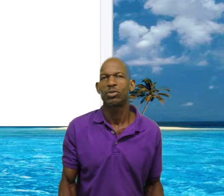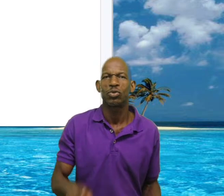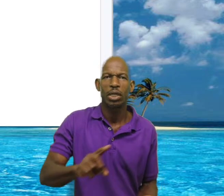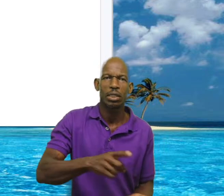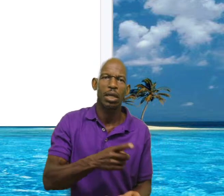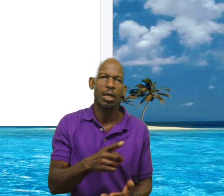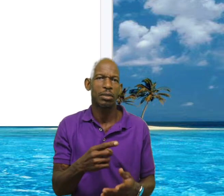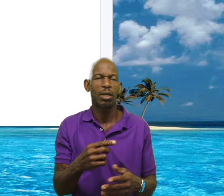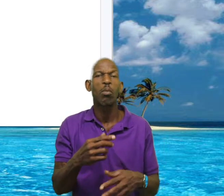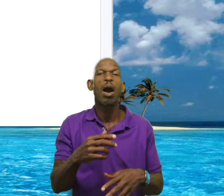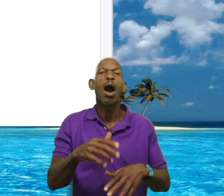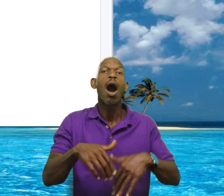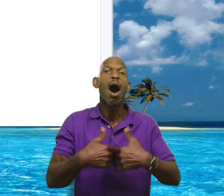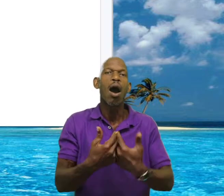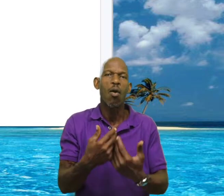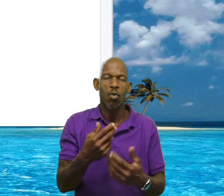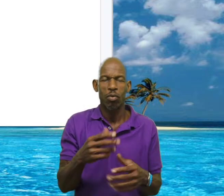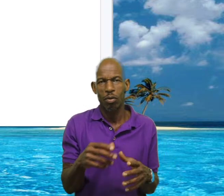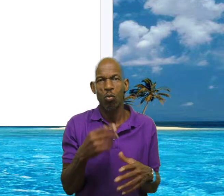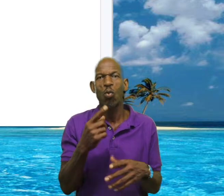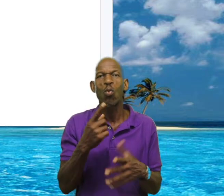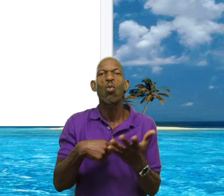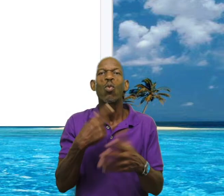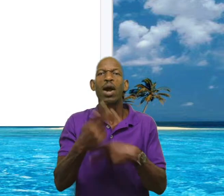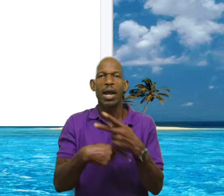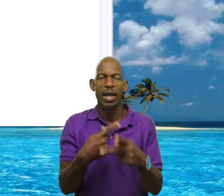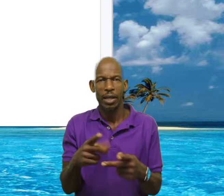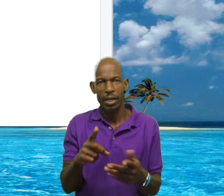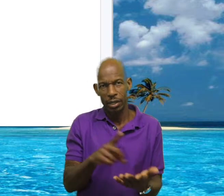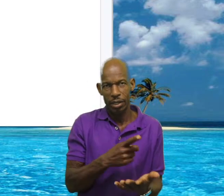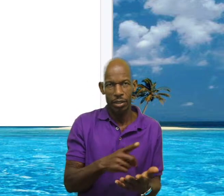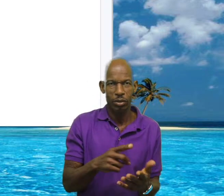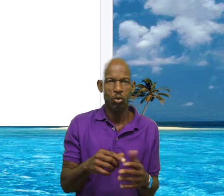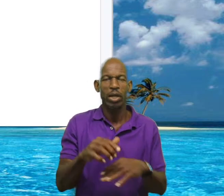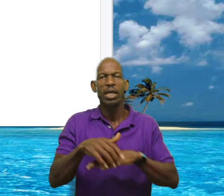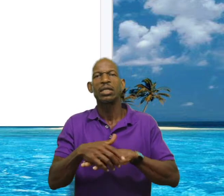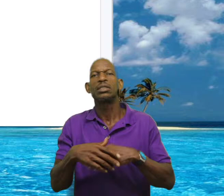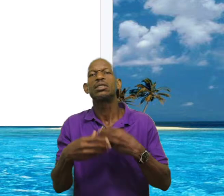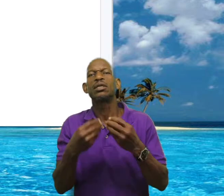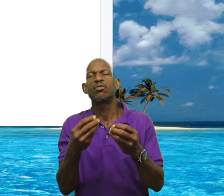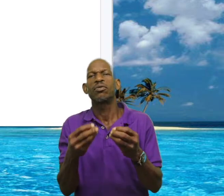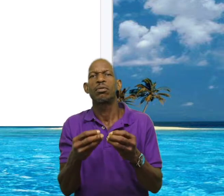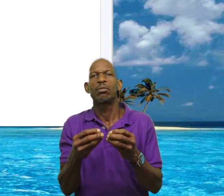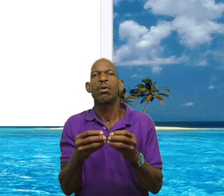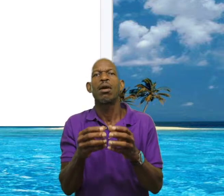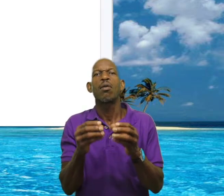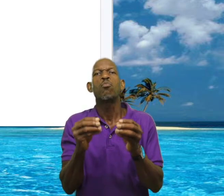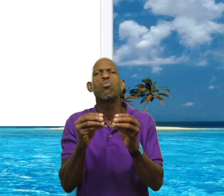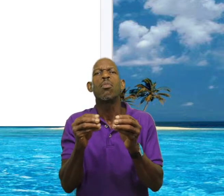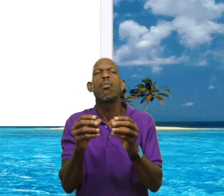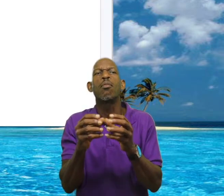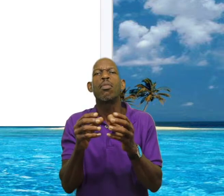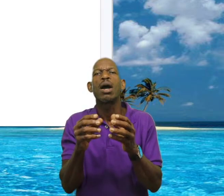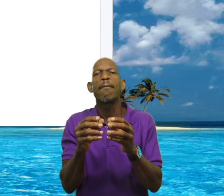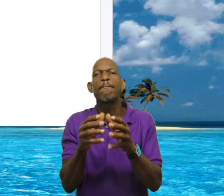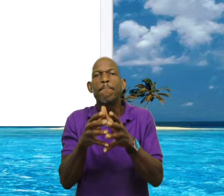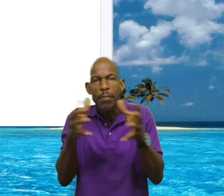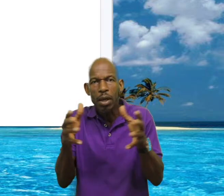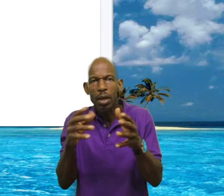move. So in English, it will tell you, give you more meaning than you're saying dance. Anybody can dance different ways. So I can